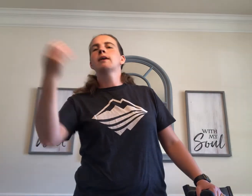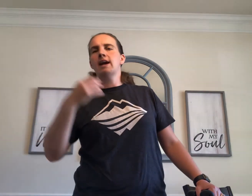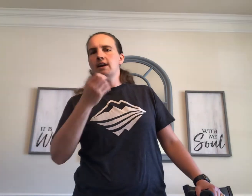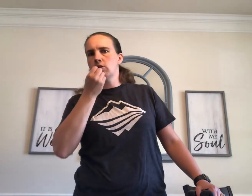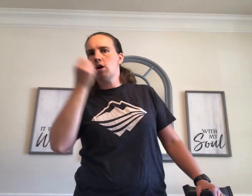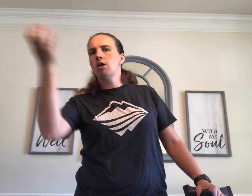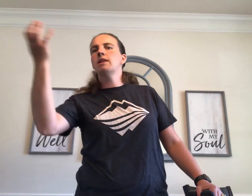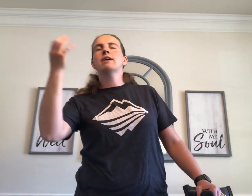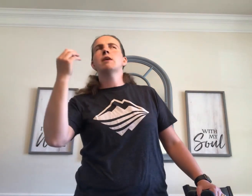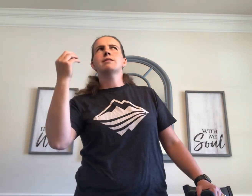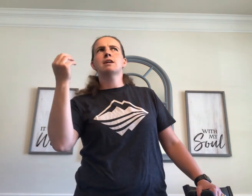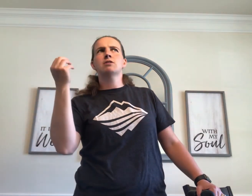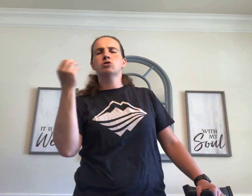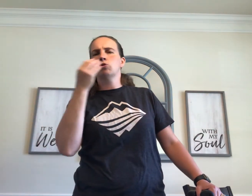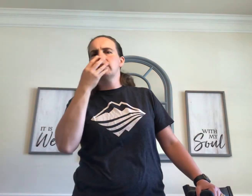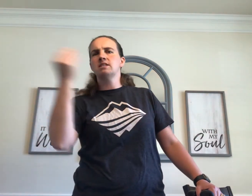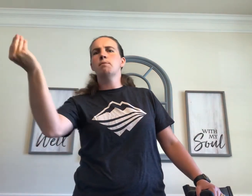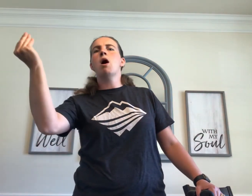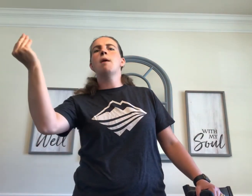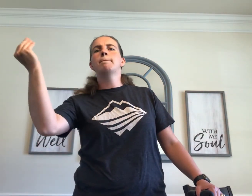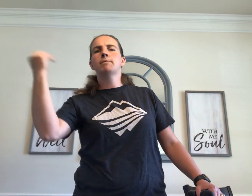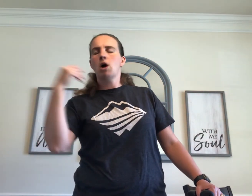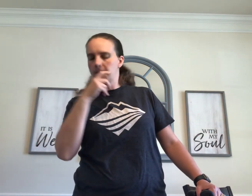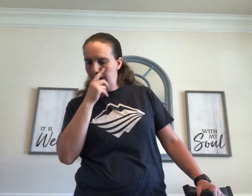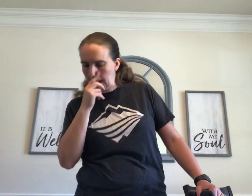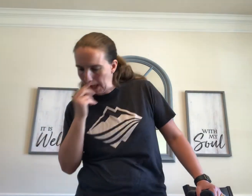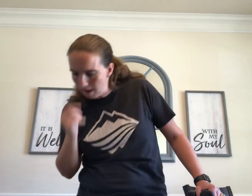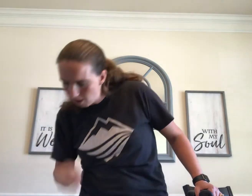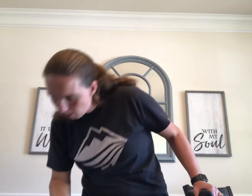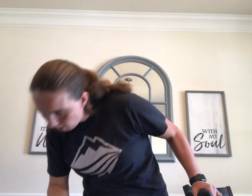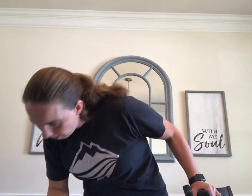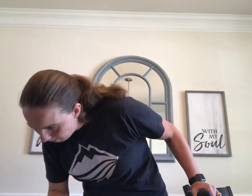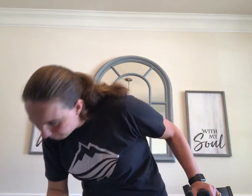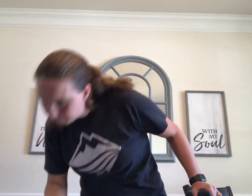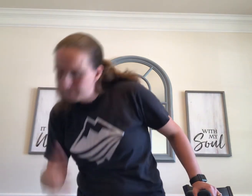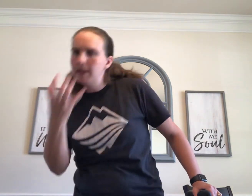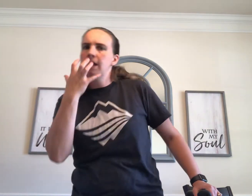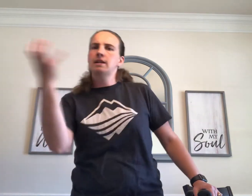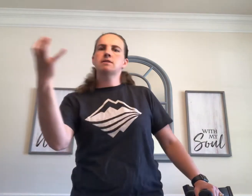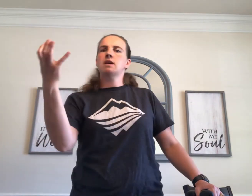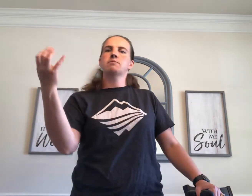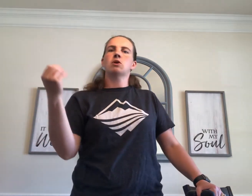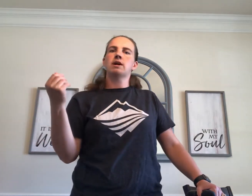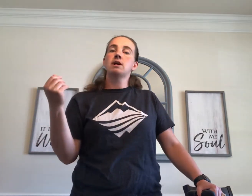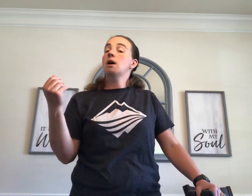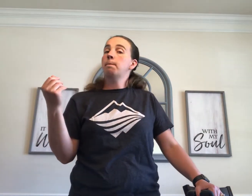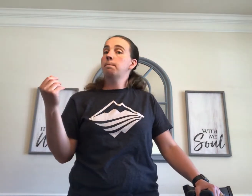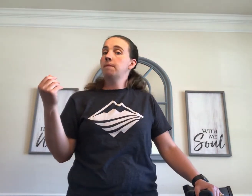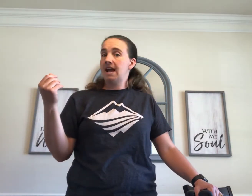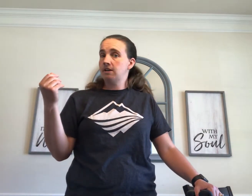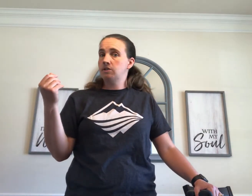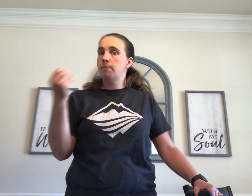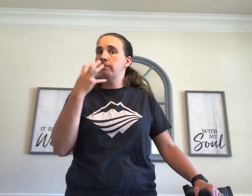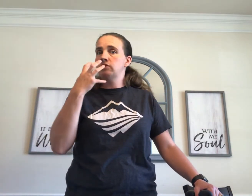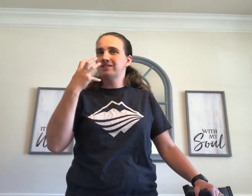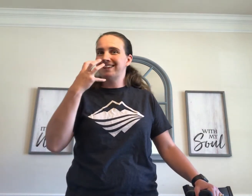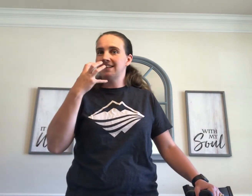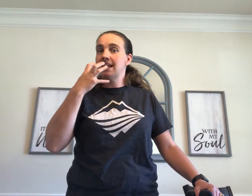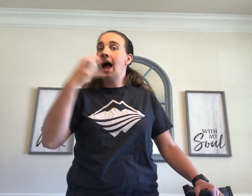Okay, you're calling, like, I think in the story it's mom calling. And it's, I'm sorry, the hand does not move. It's just like this.